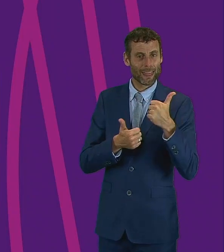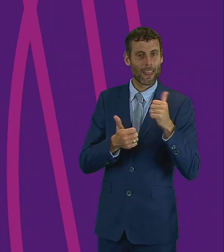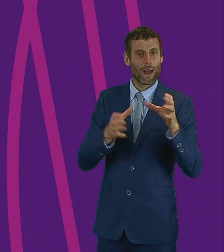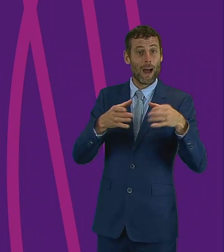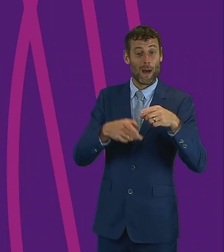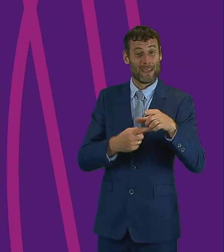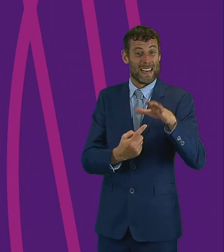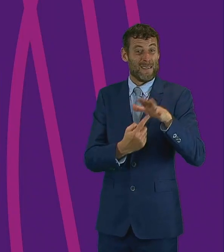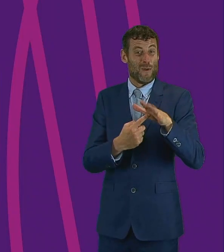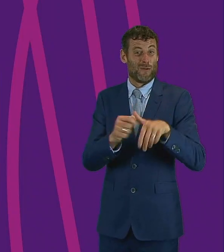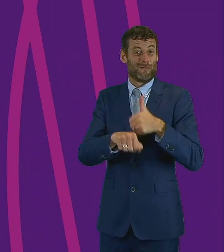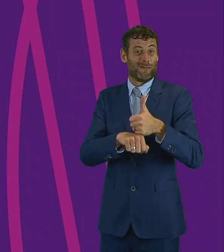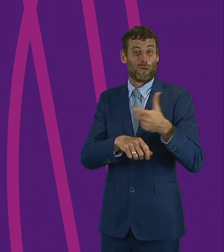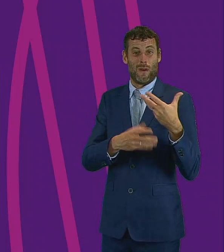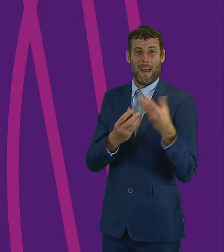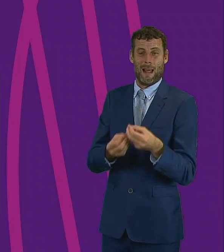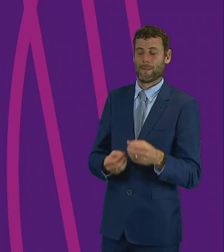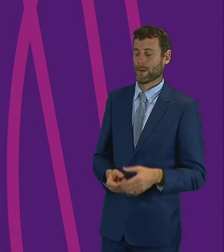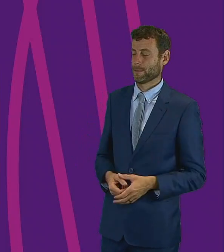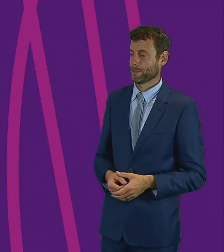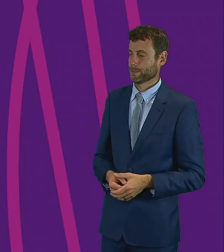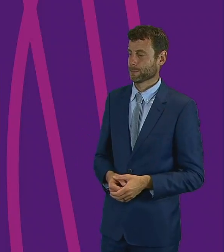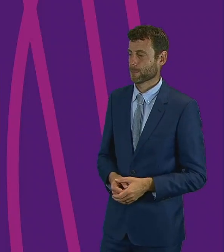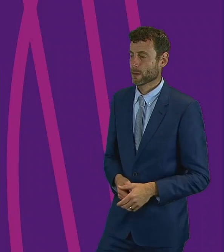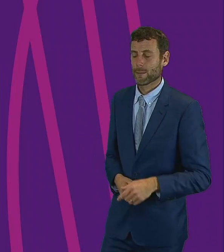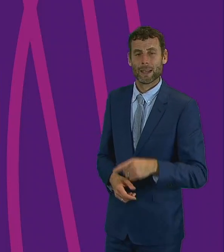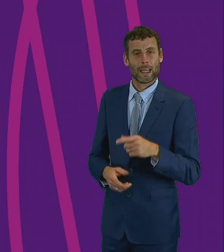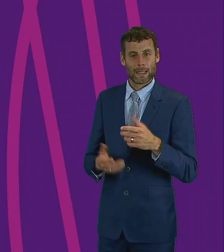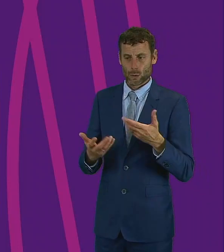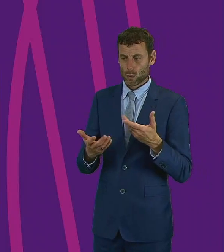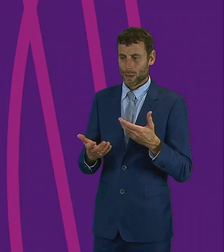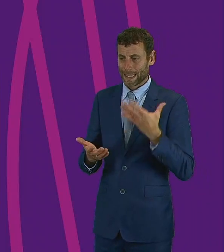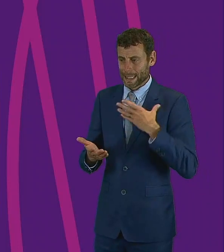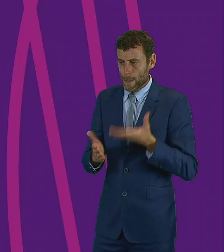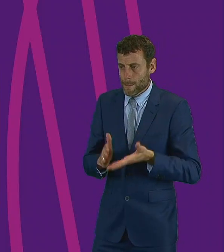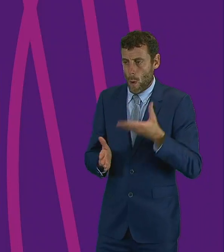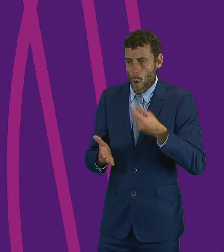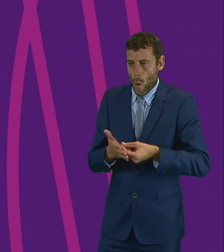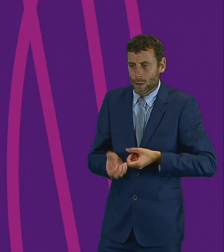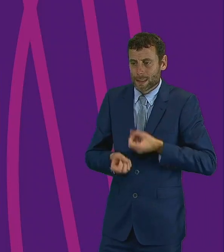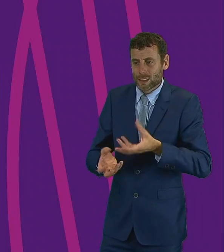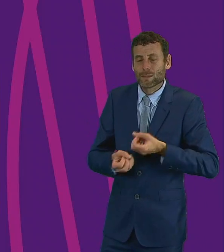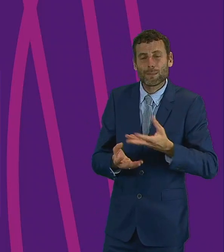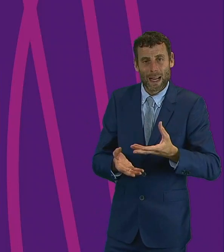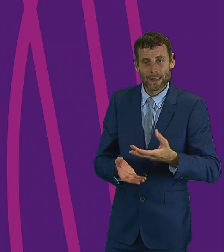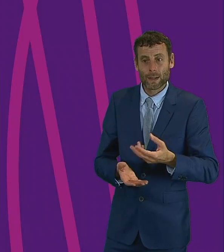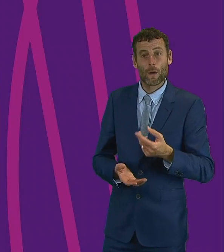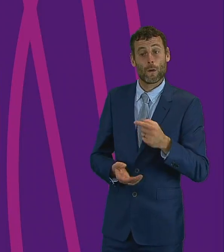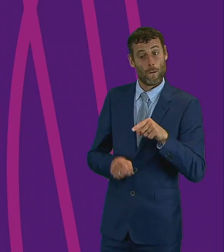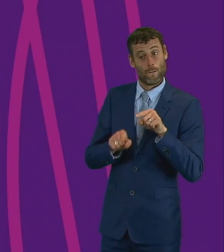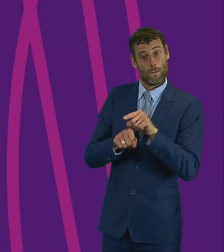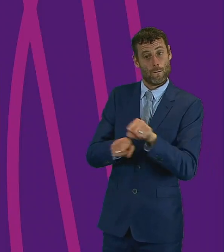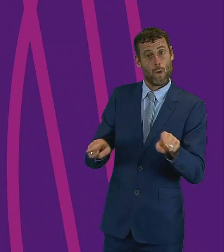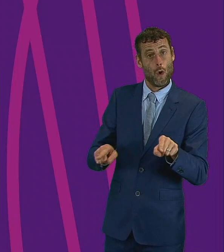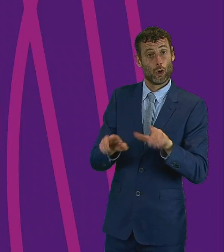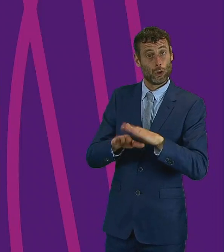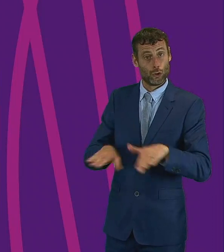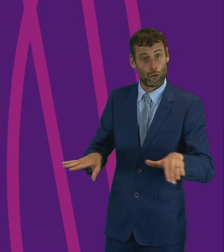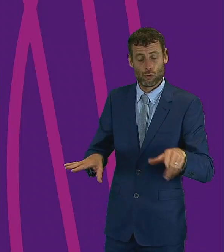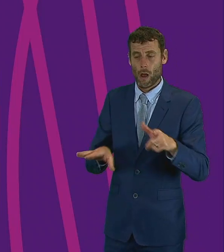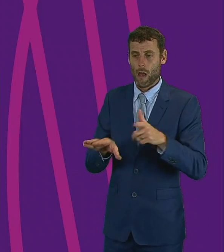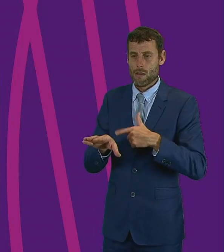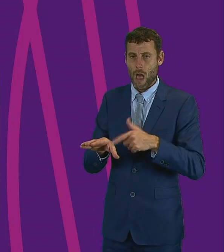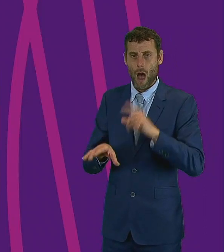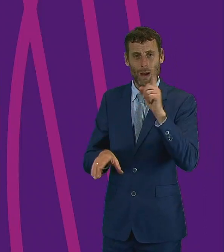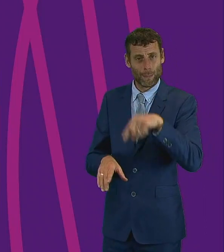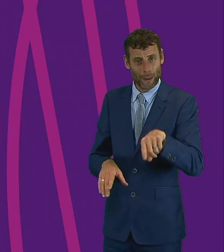If we look in terms of investment, additional investment during this crisis in support of children and young people in particular,